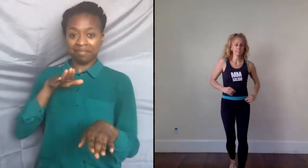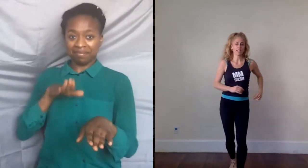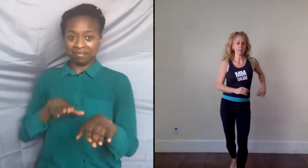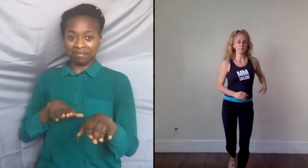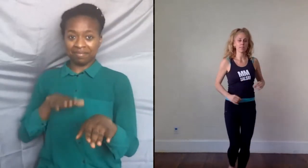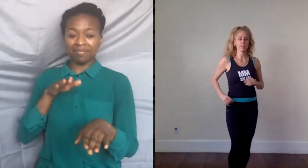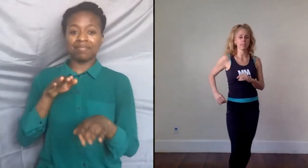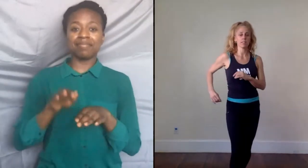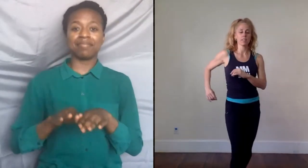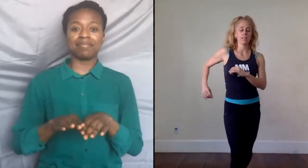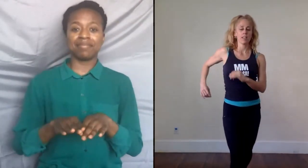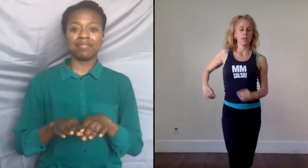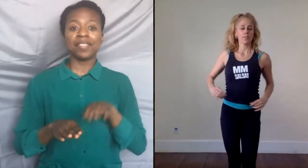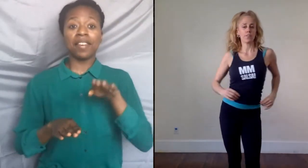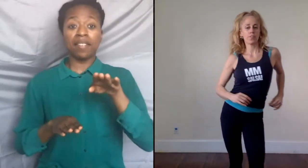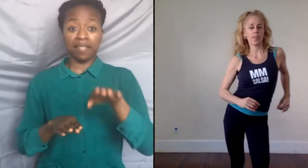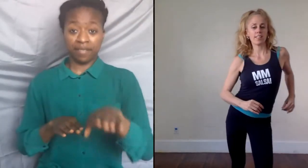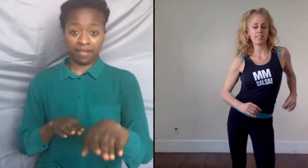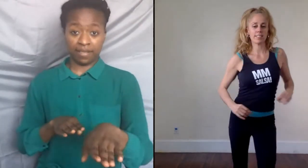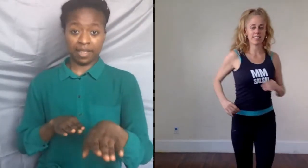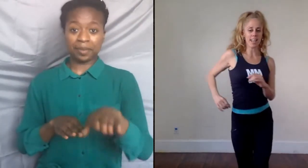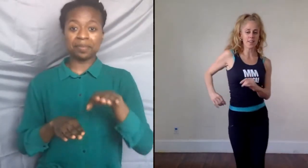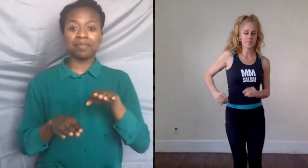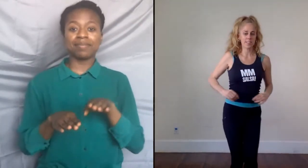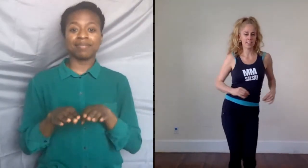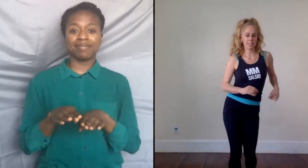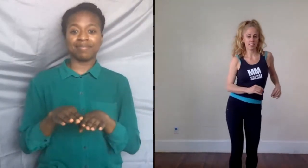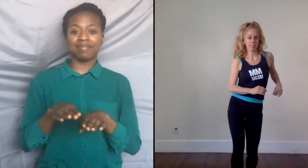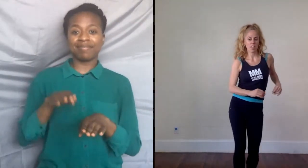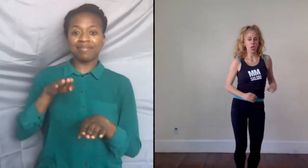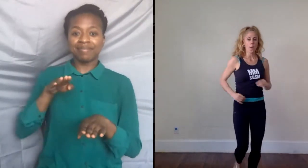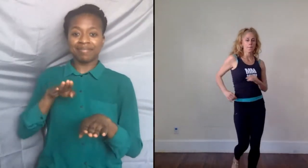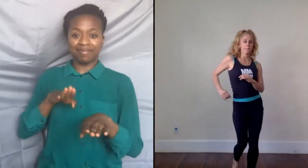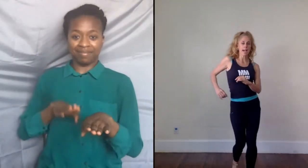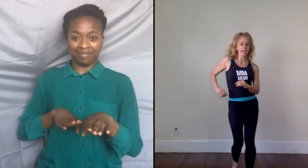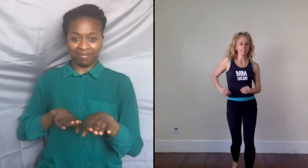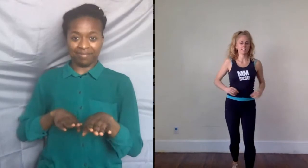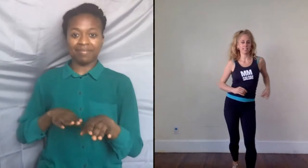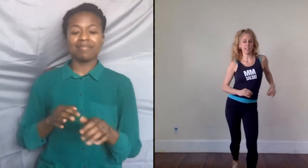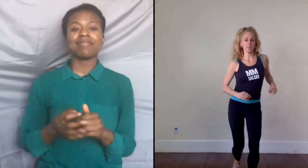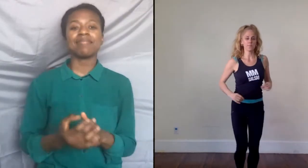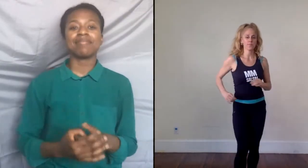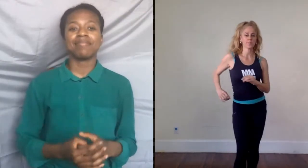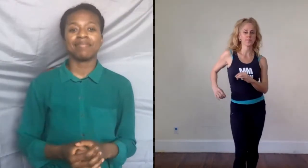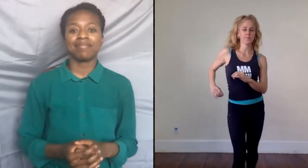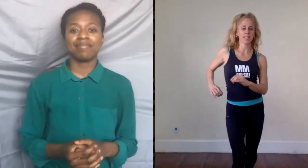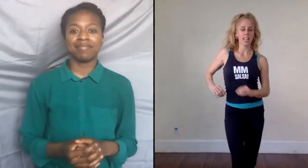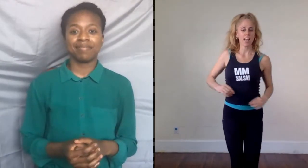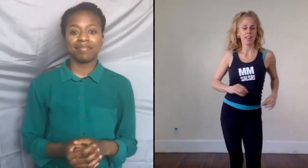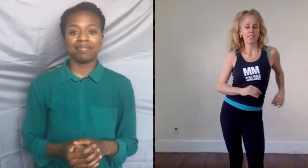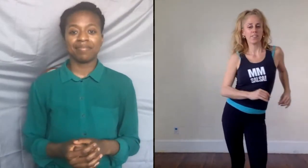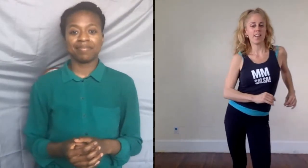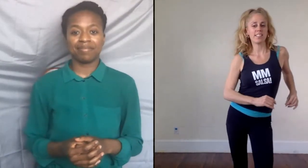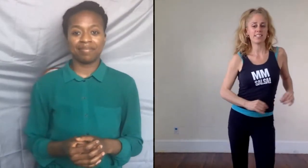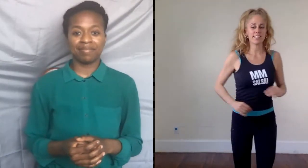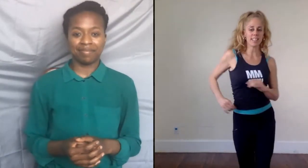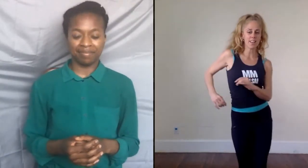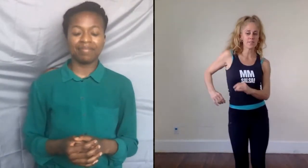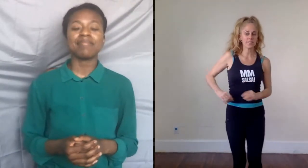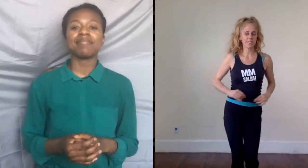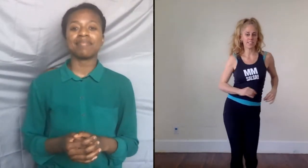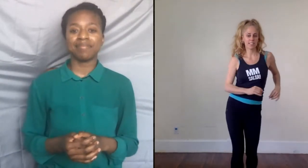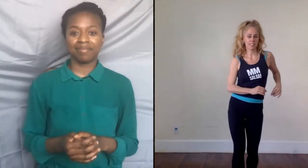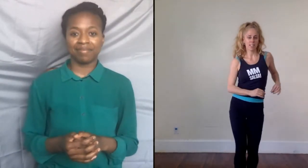back step, front step, back step, front